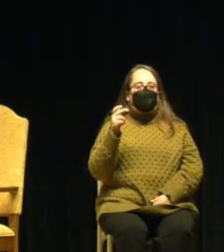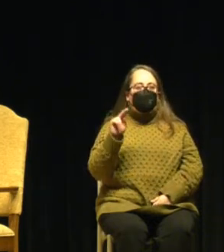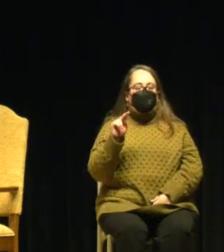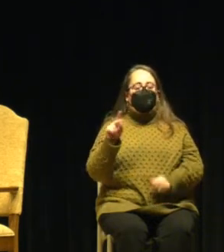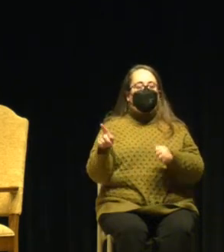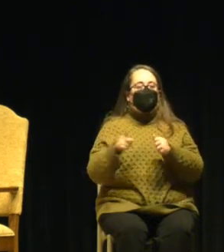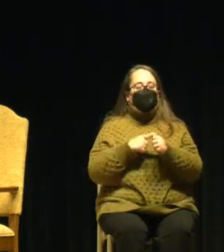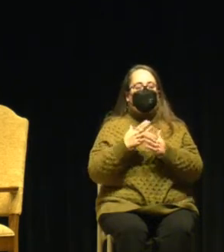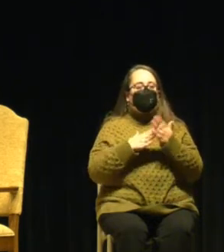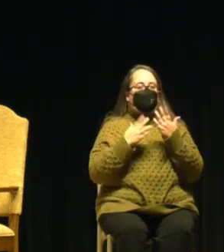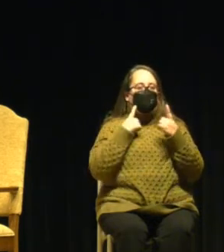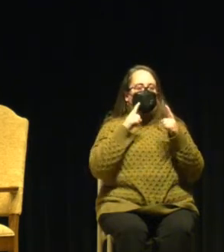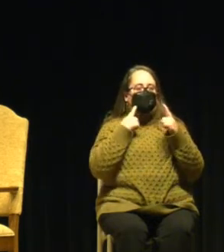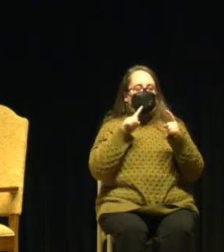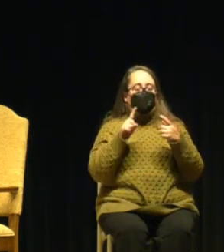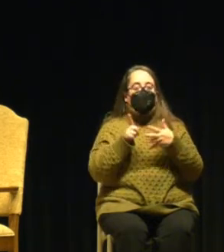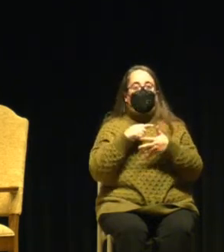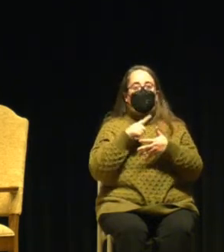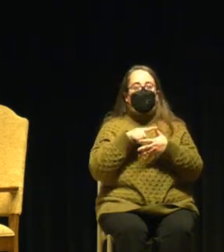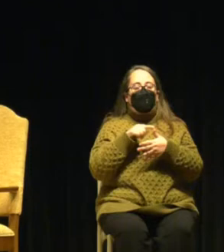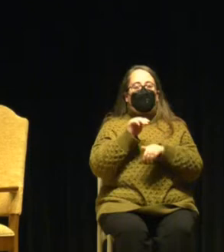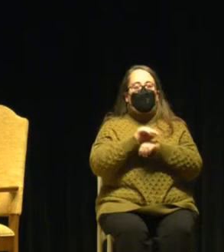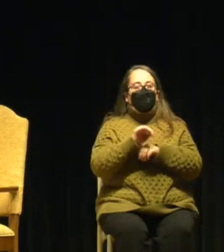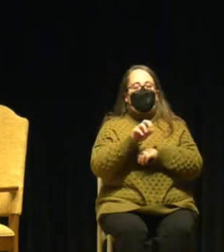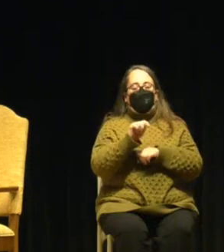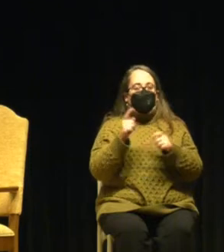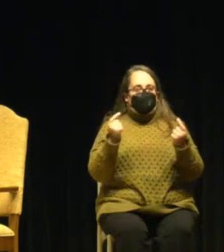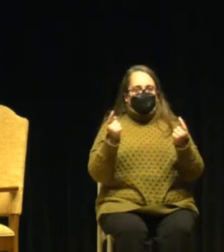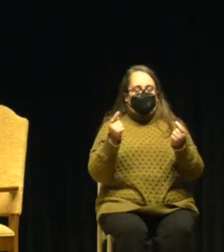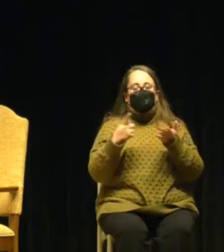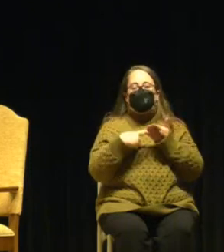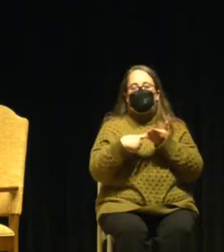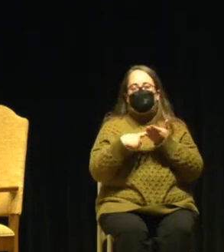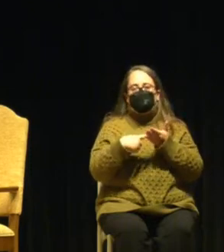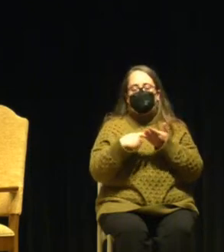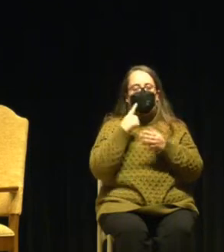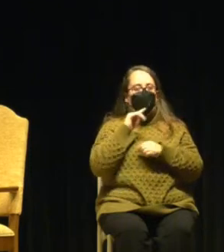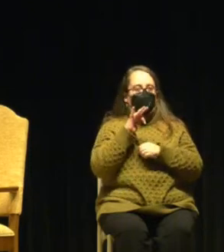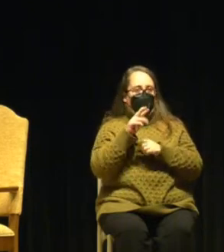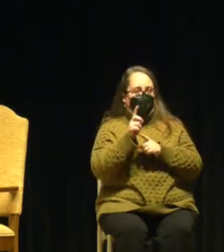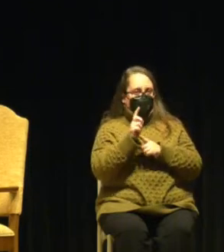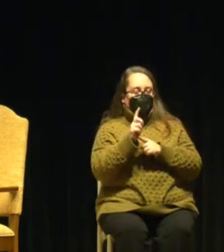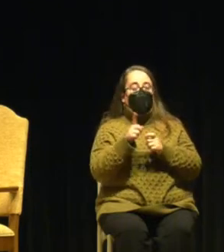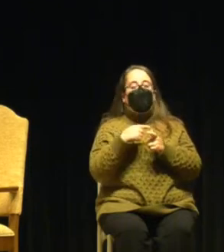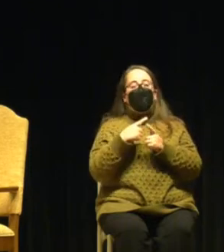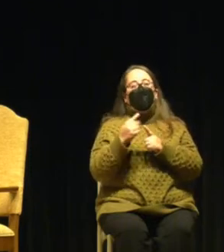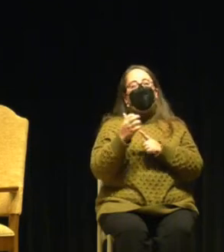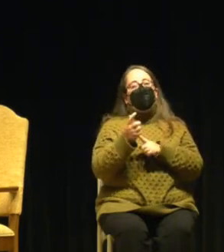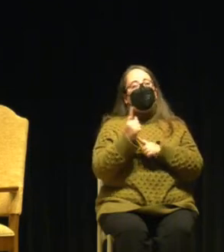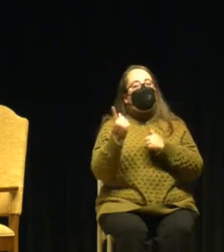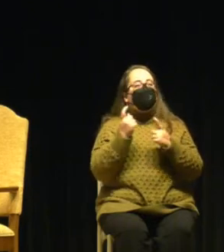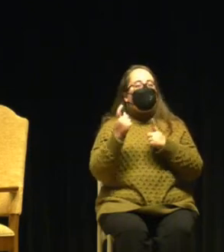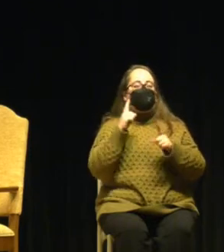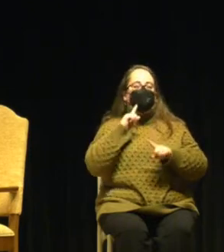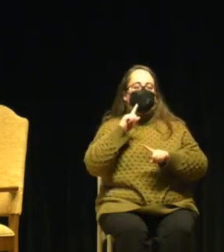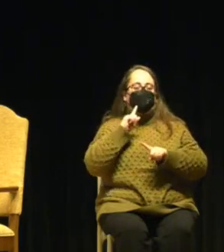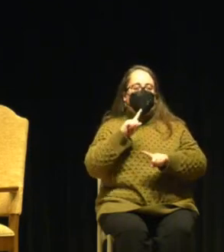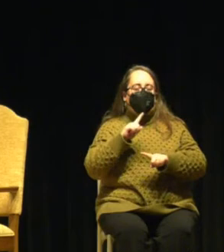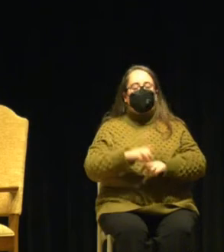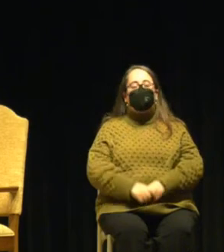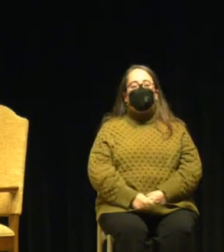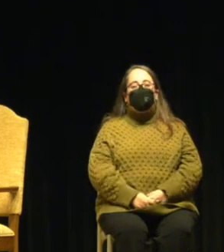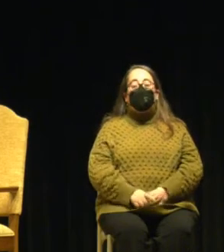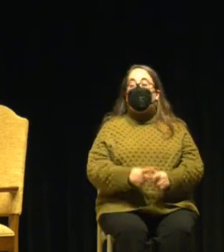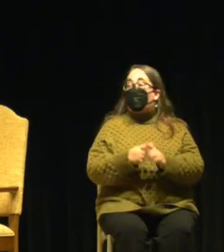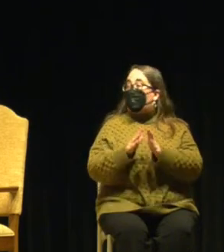First, some housekeeping. Tonight's format will be a discussion for 45 minutes, followed by a Q&A for the last 15 minutes, and